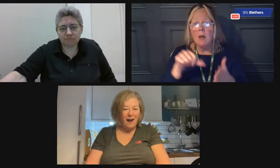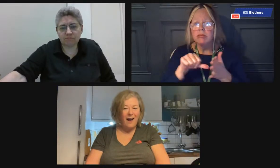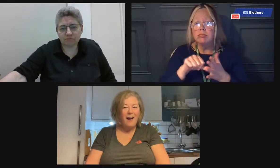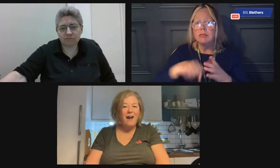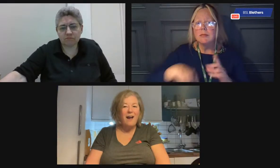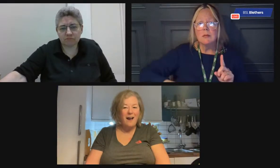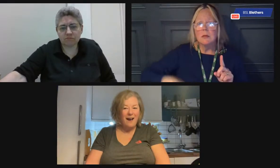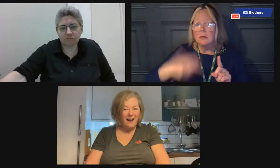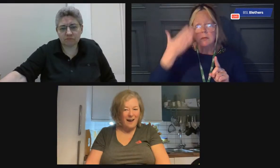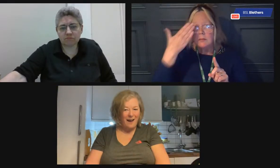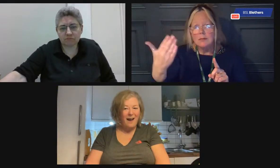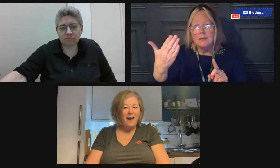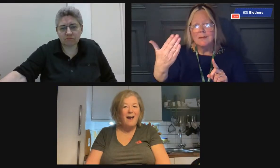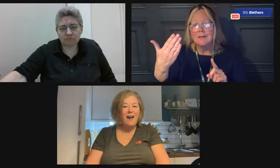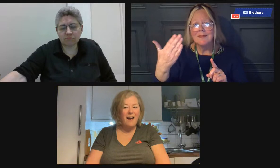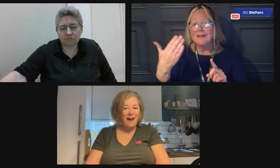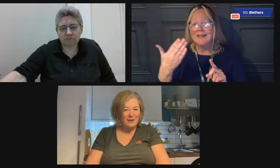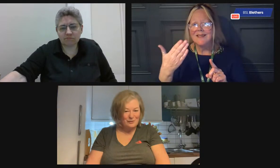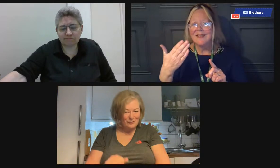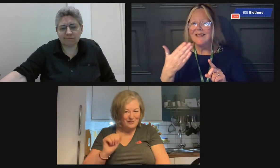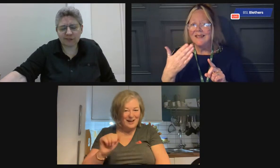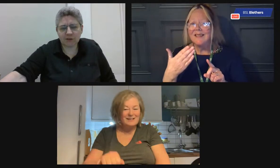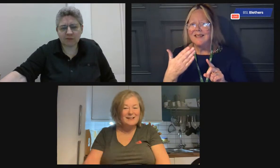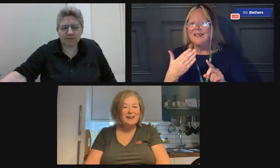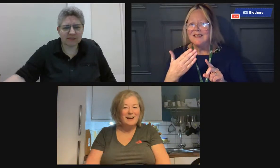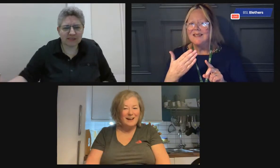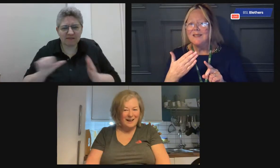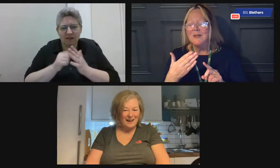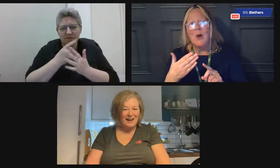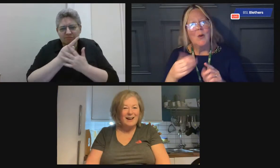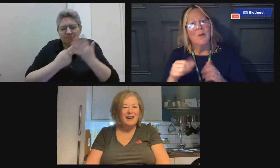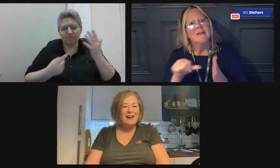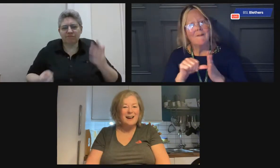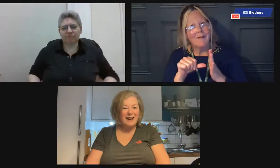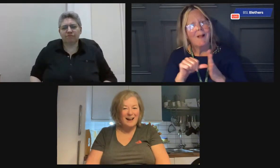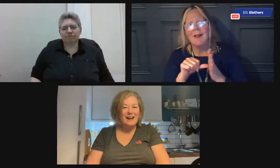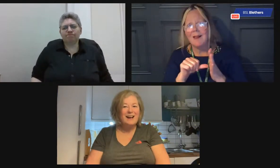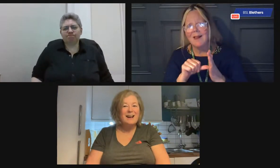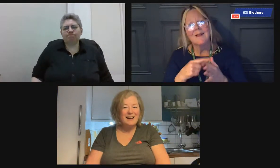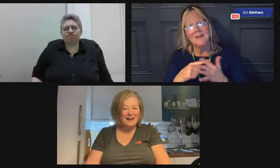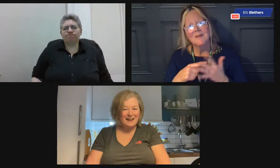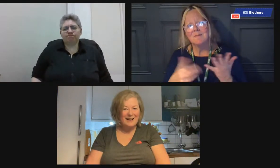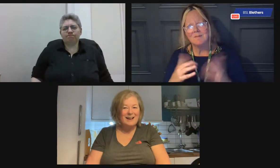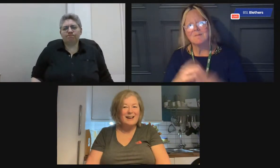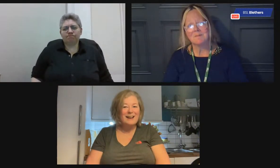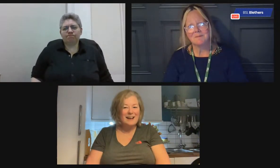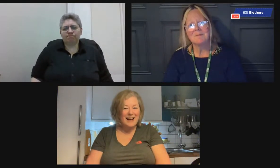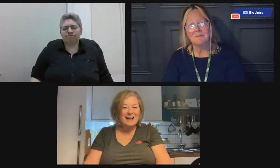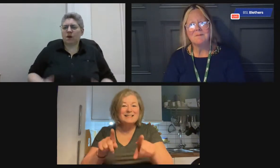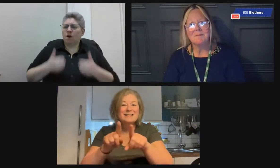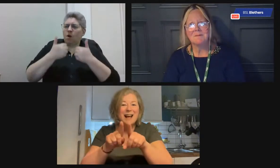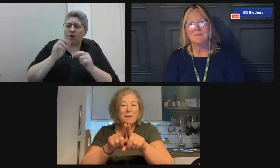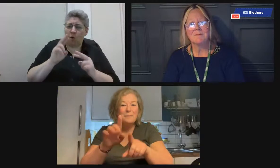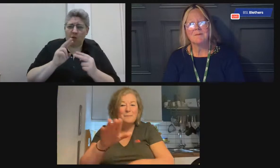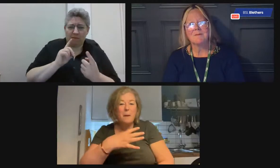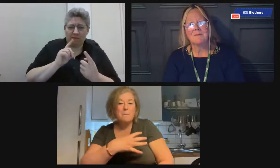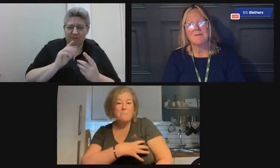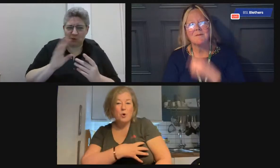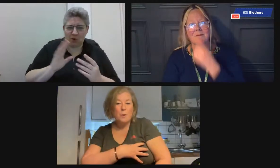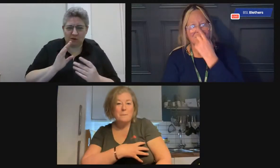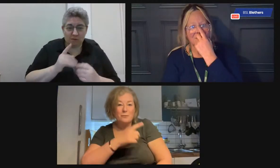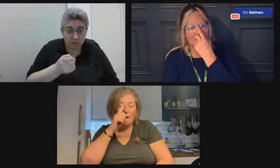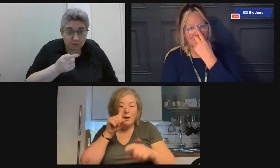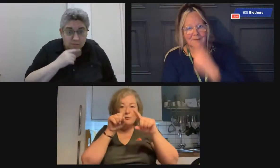to turn sallow and yellow, and they realize that there's something going wrong, but they didn't realize that they had it. So it can be very difficult to